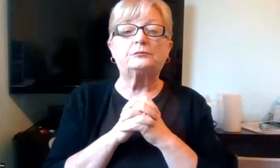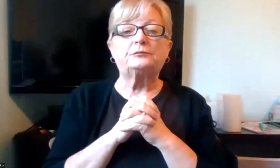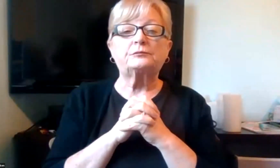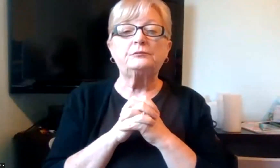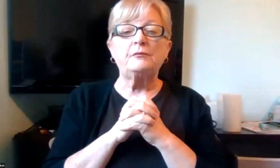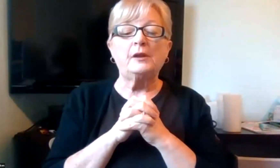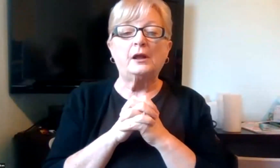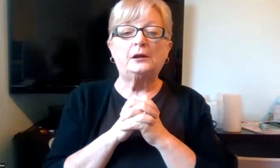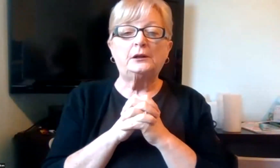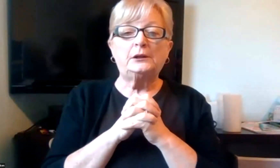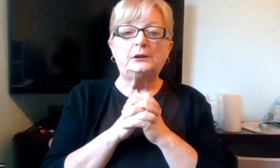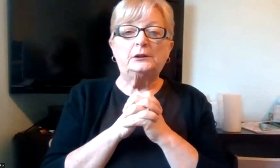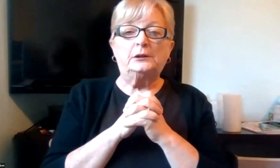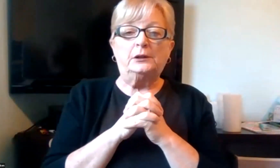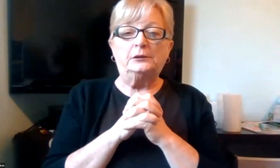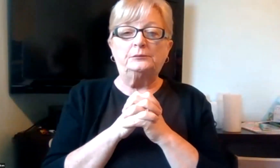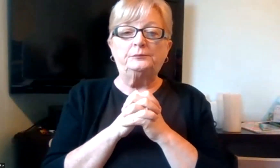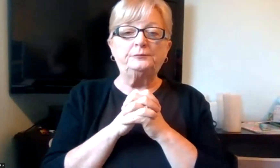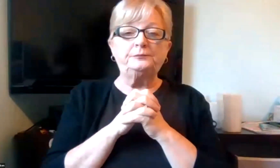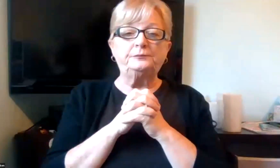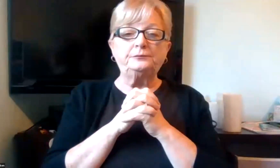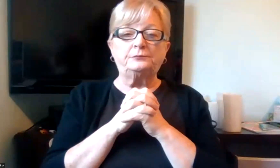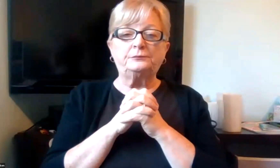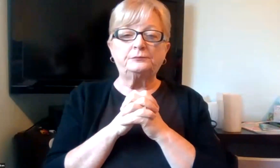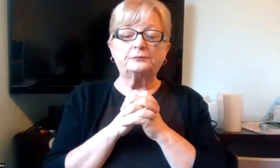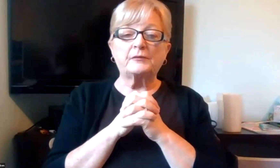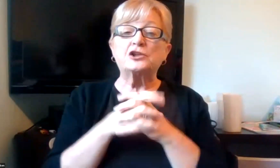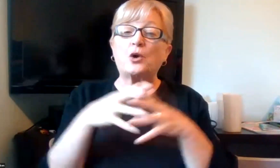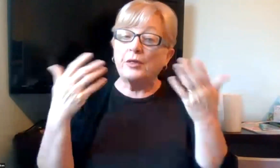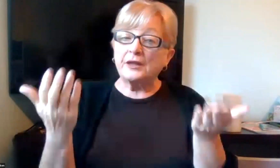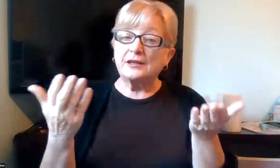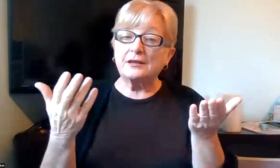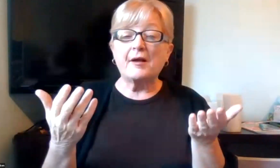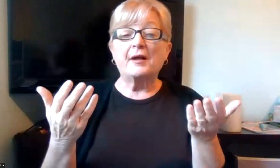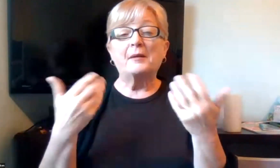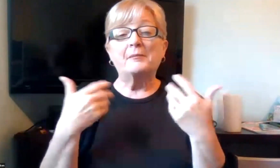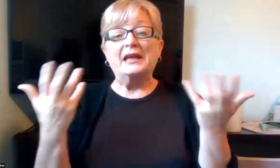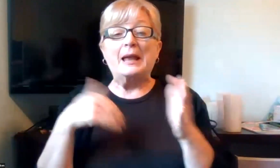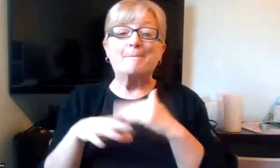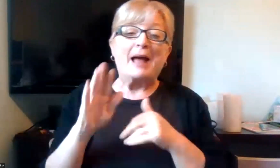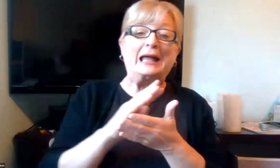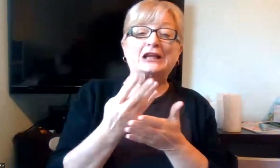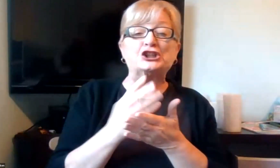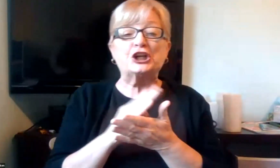gonna get this link pulled up. So this is just me hanging out in my kitchen.